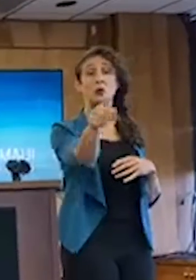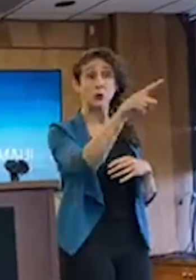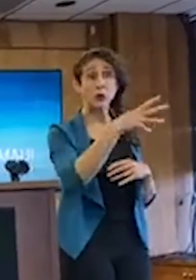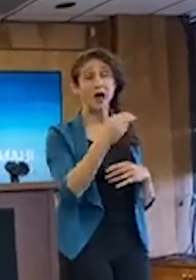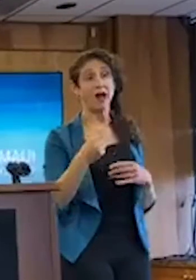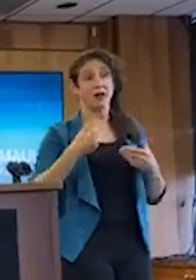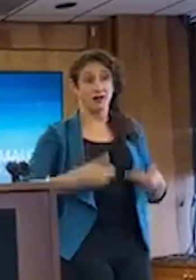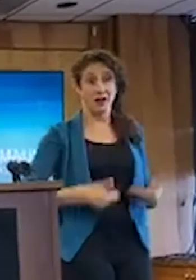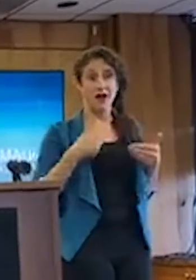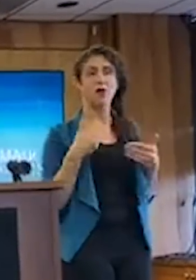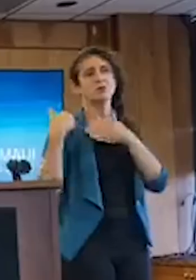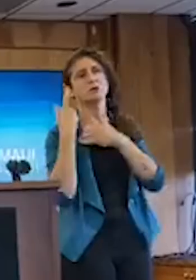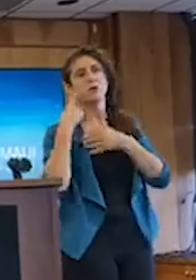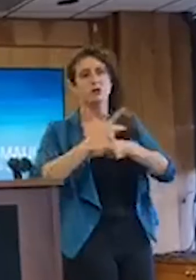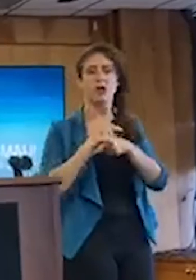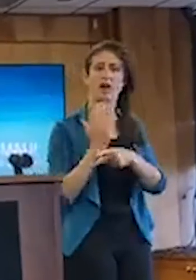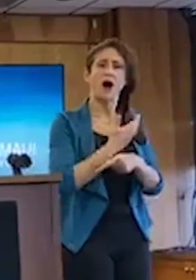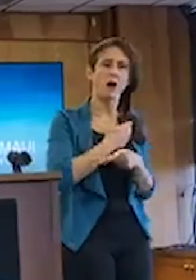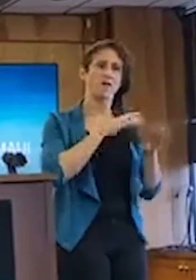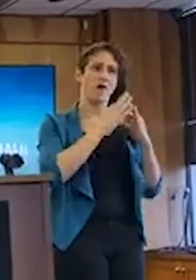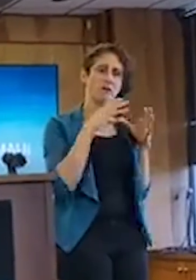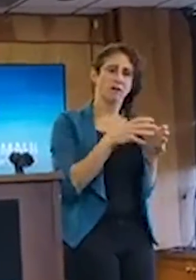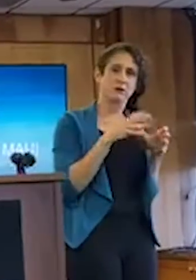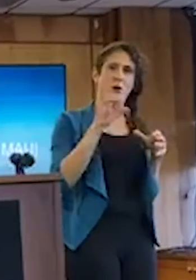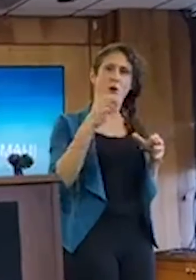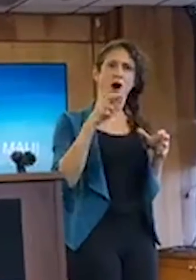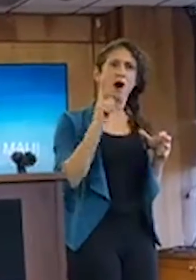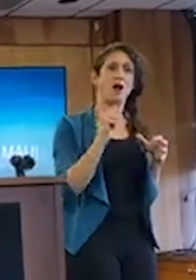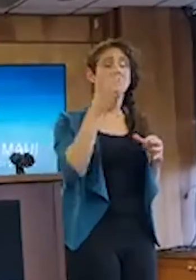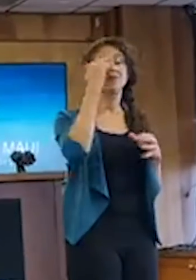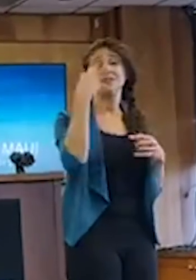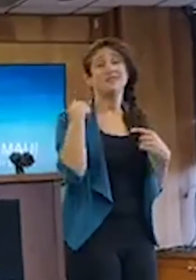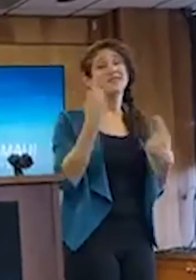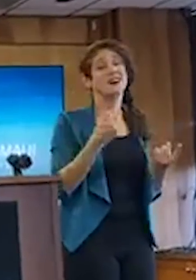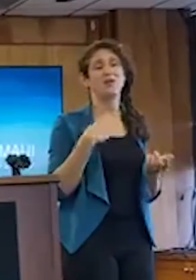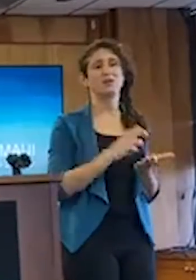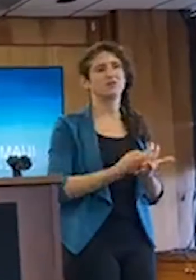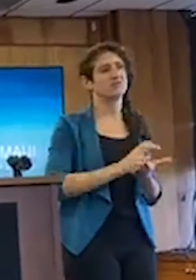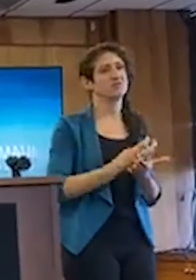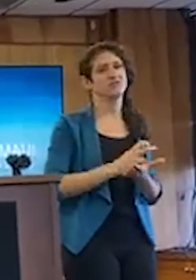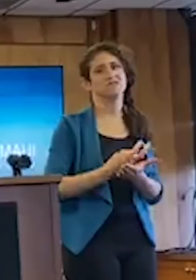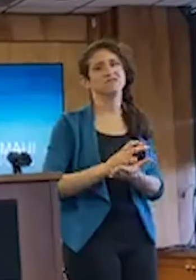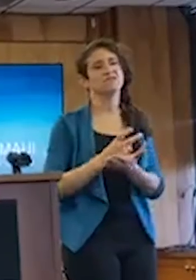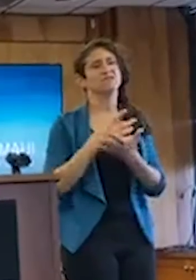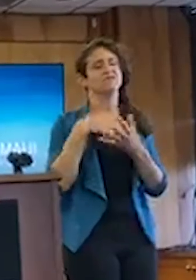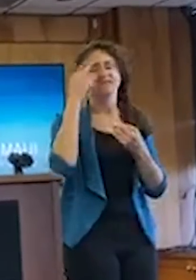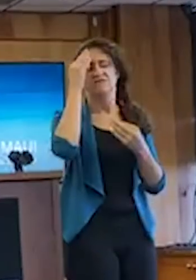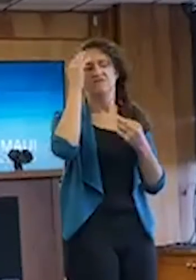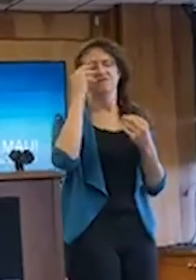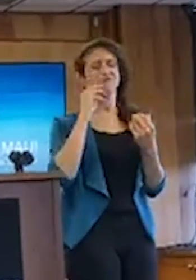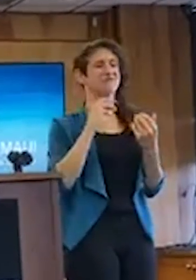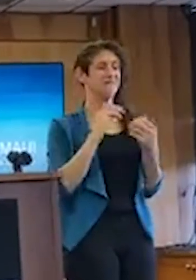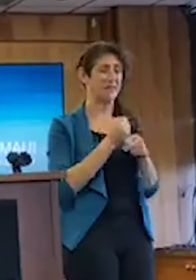I have had many sleepless nights knowing that I ruin lives in decisions I make. But these decisions had to be made, and I'm